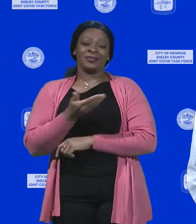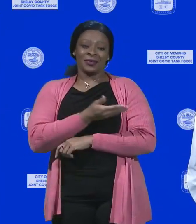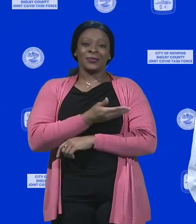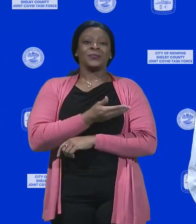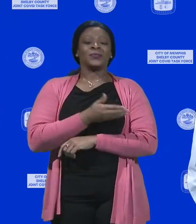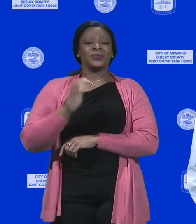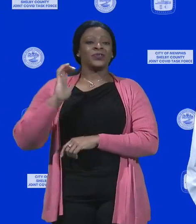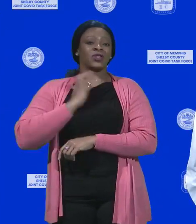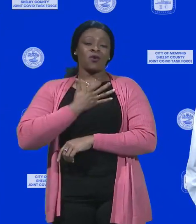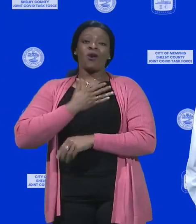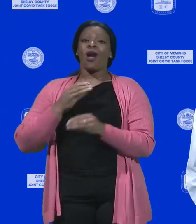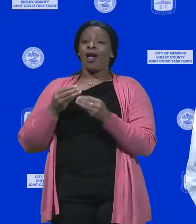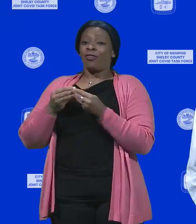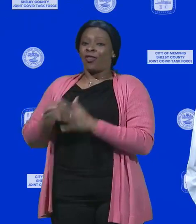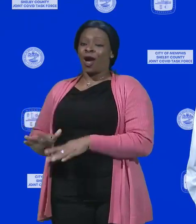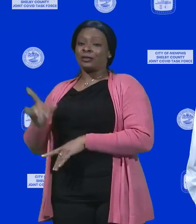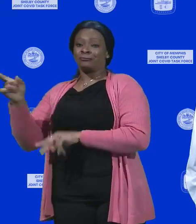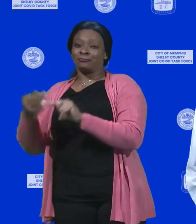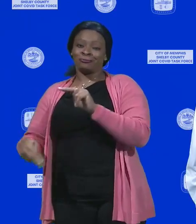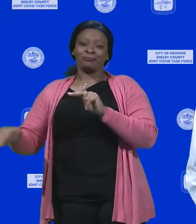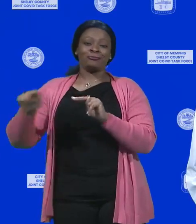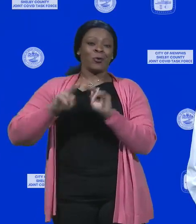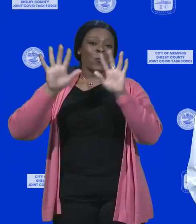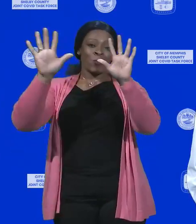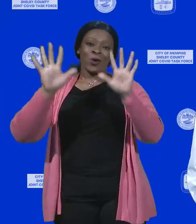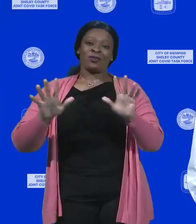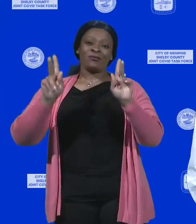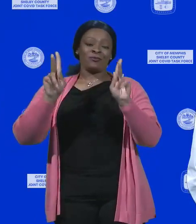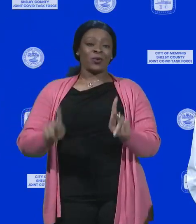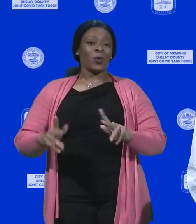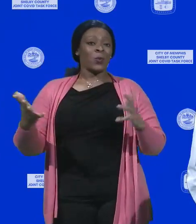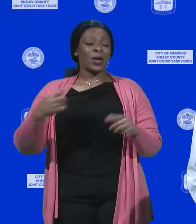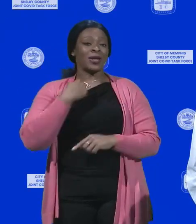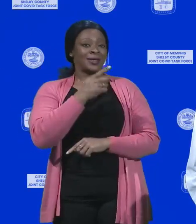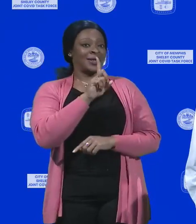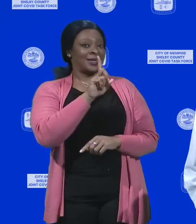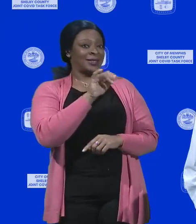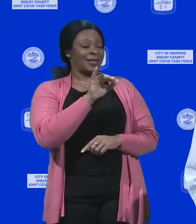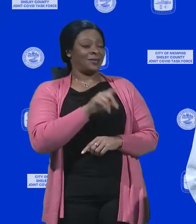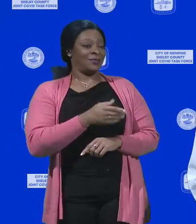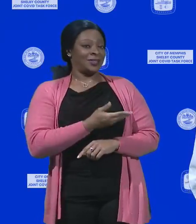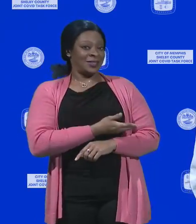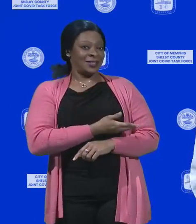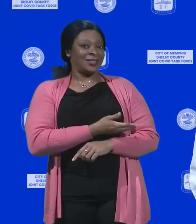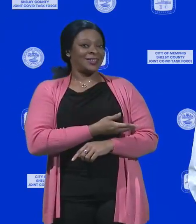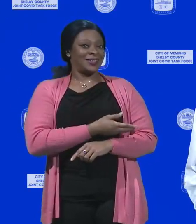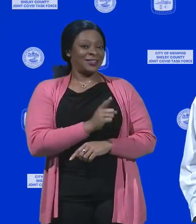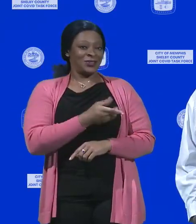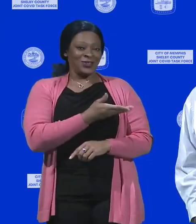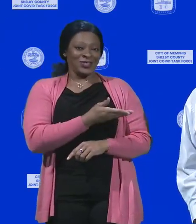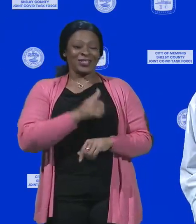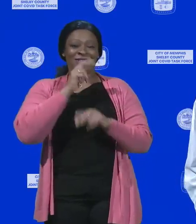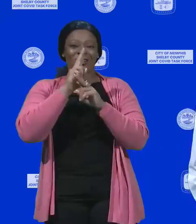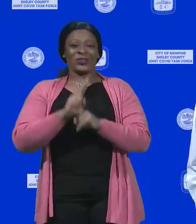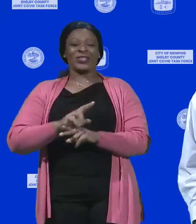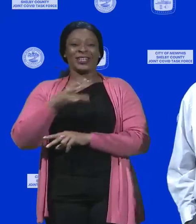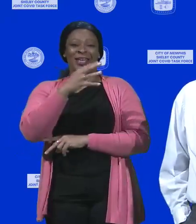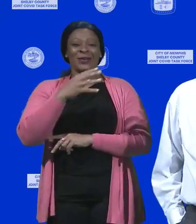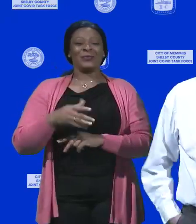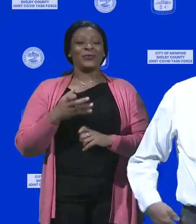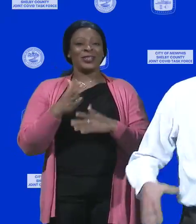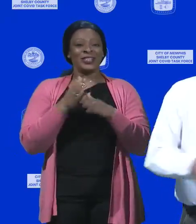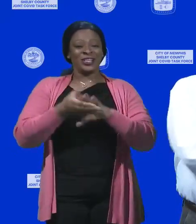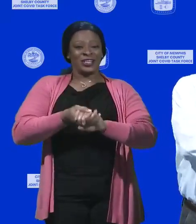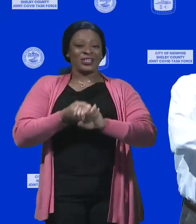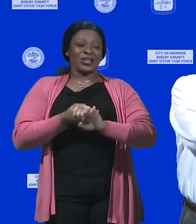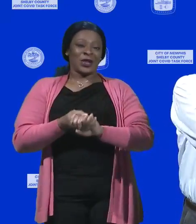It is our loss and their gain. And what I would like to say to David, I'm not used to the camera, but I'd like to